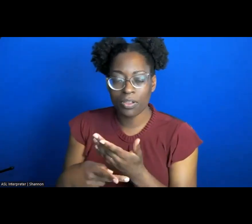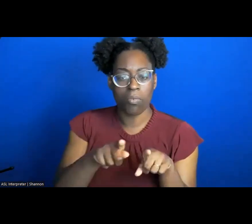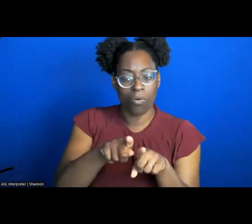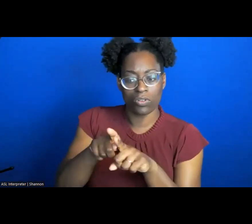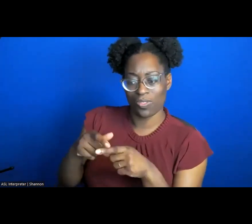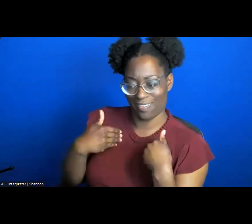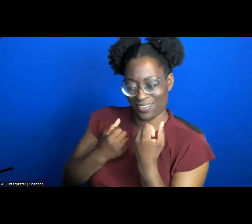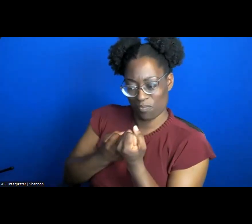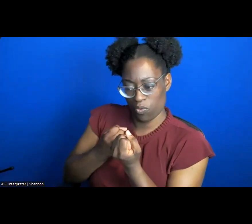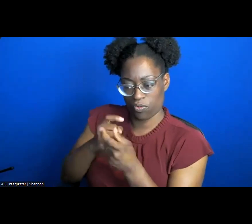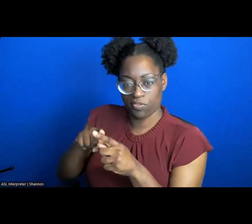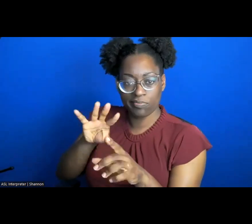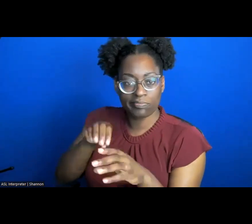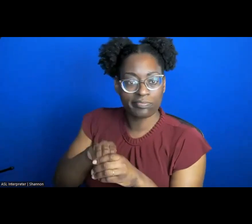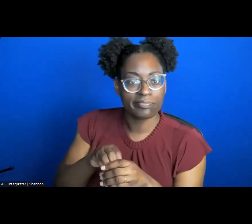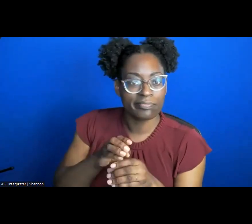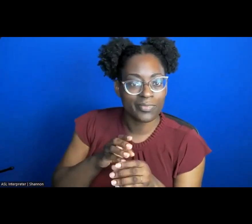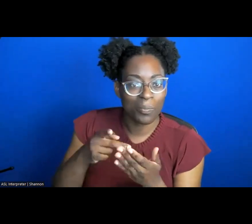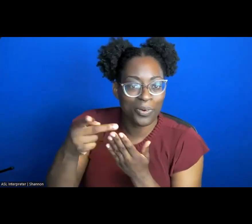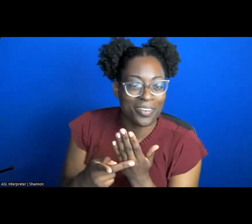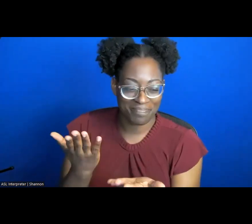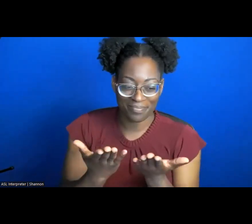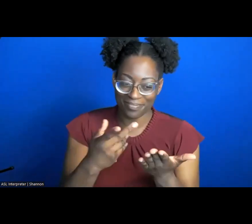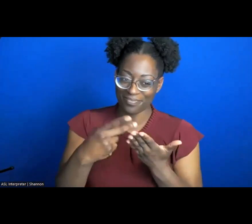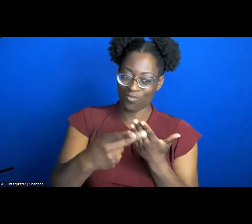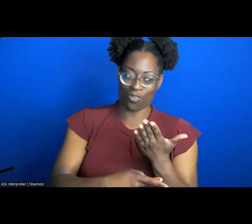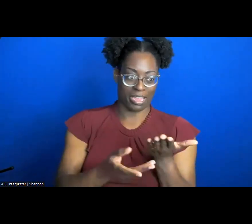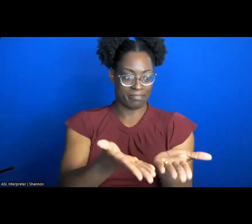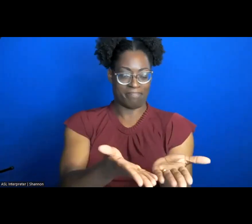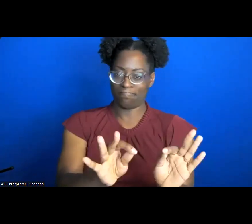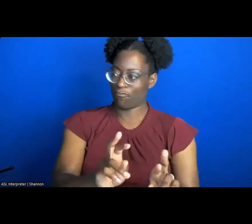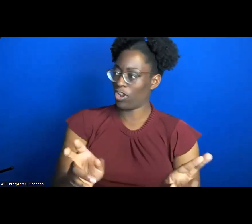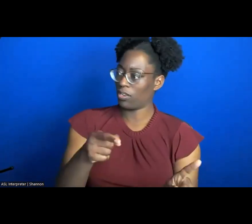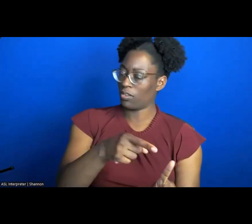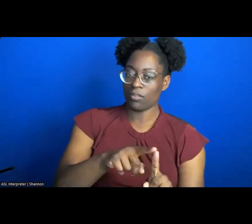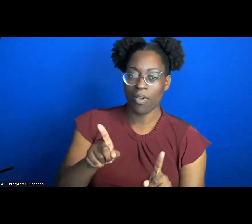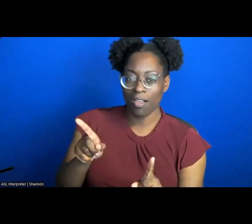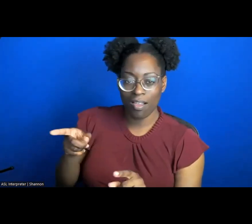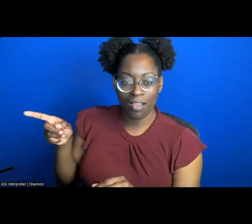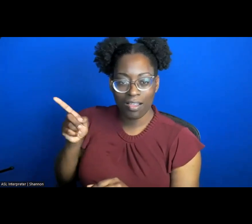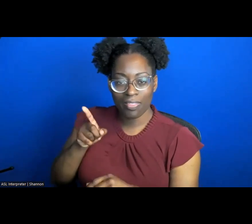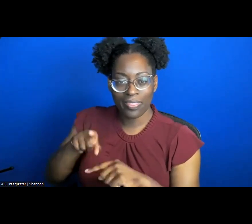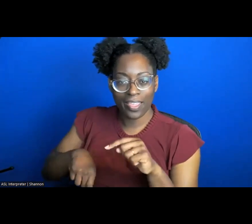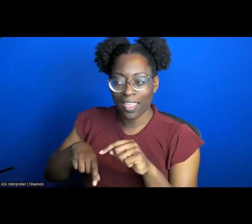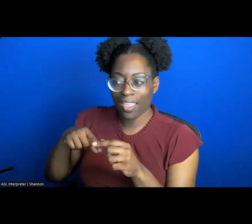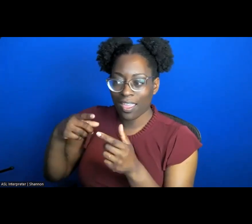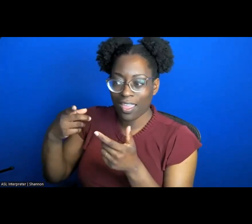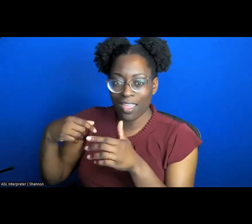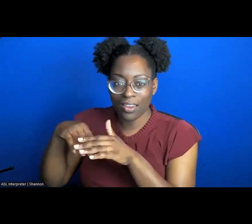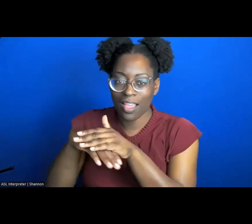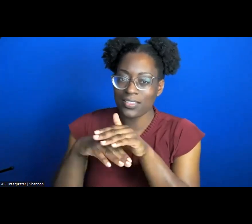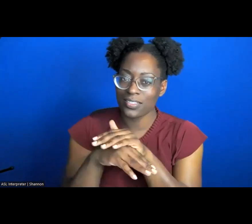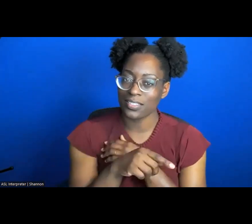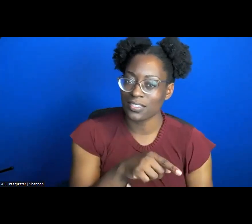be meaningful, collaborative, and culturally affirming, from ensuring our CPR mannequins have Black and Brown